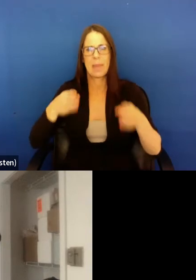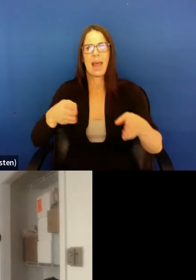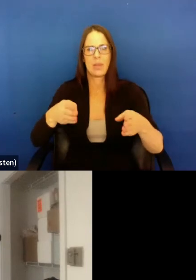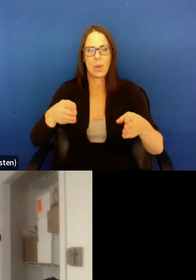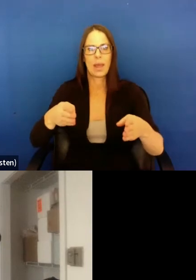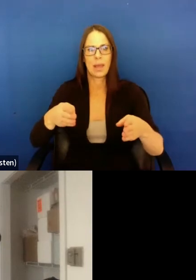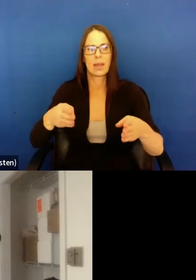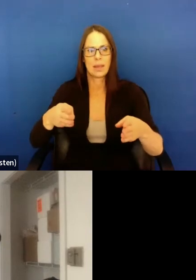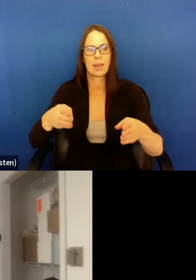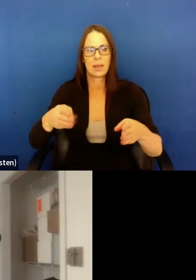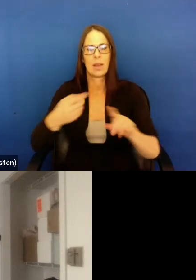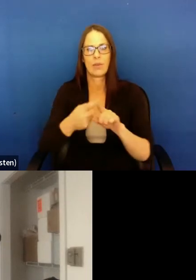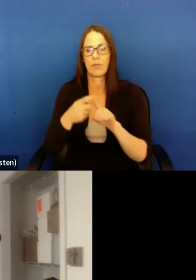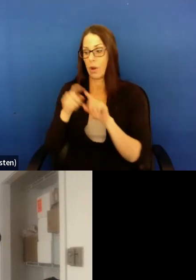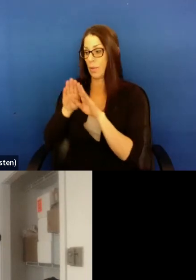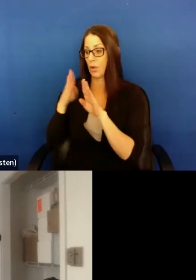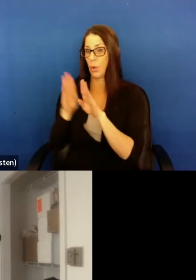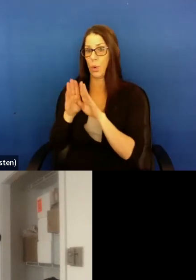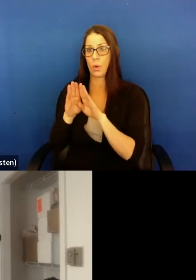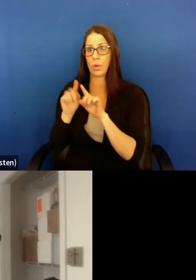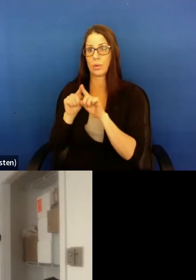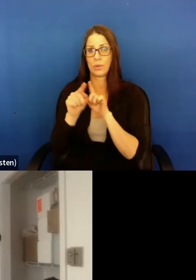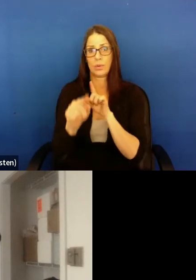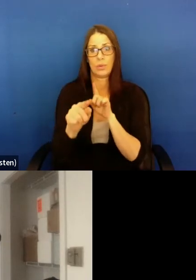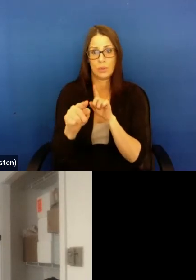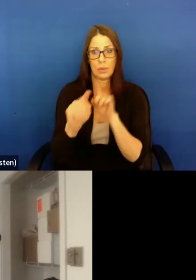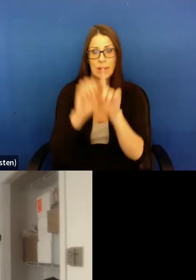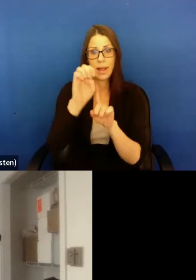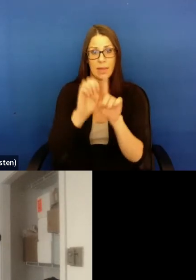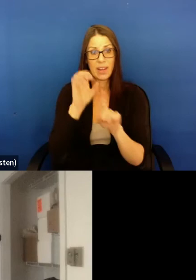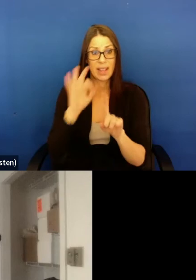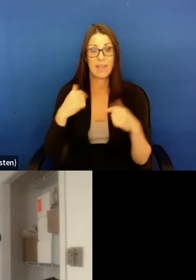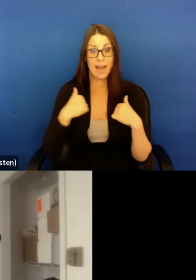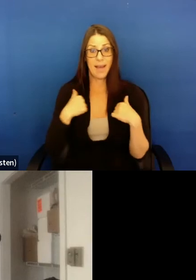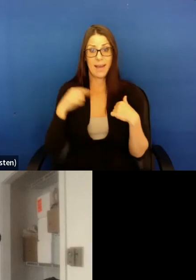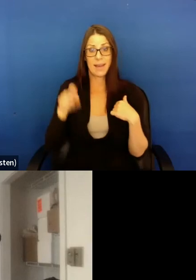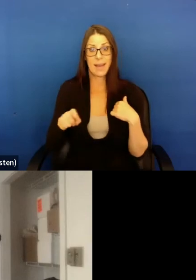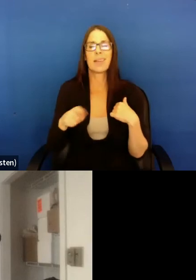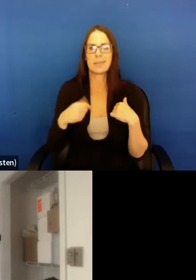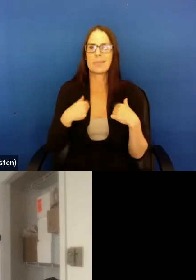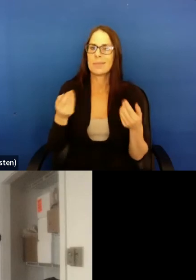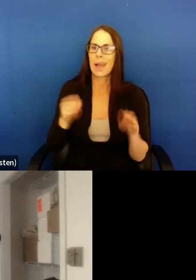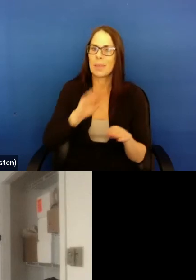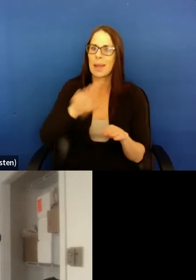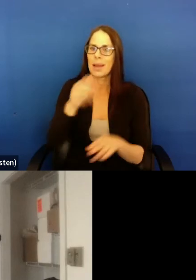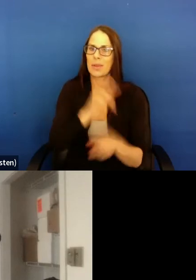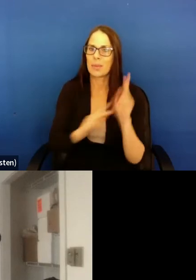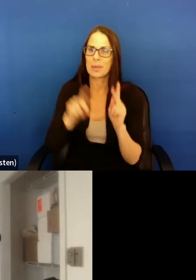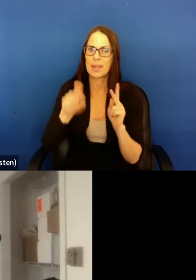door to the elevator. Like if I need it, I bet you other people need it too. Just like a constant pathway. Maybe